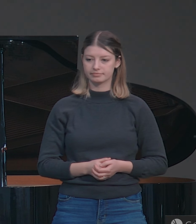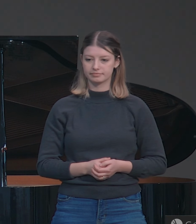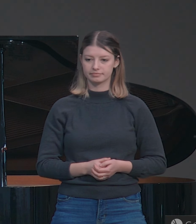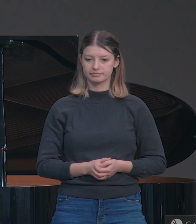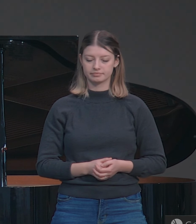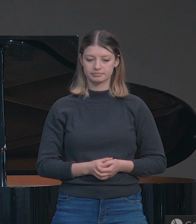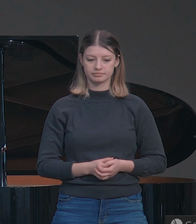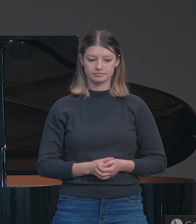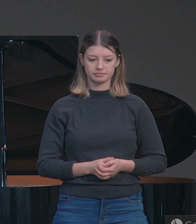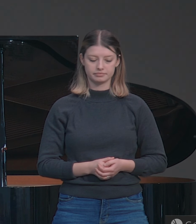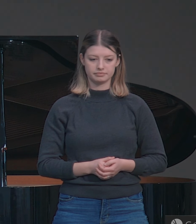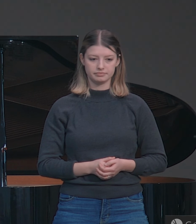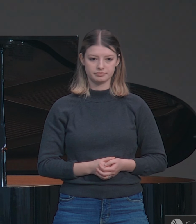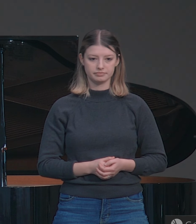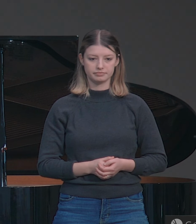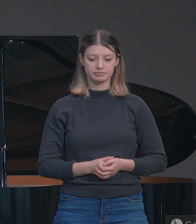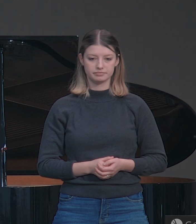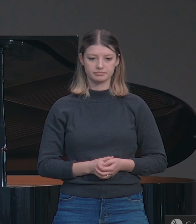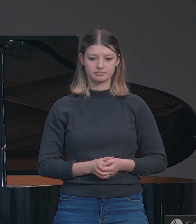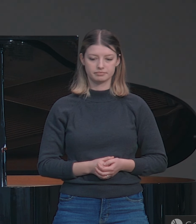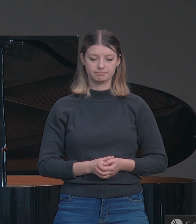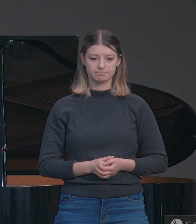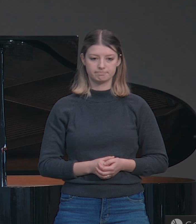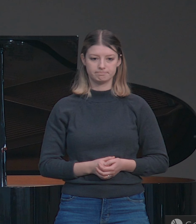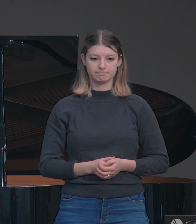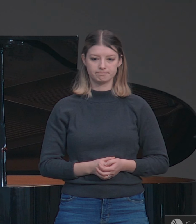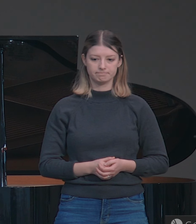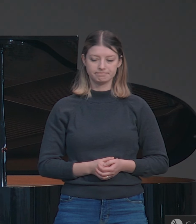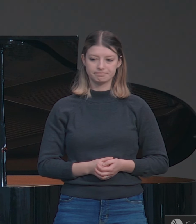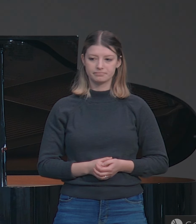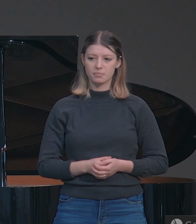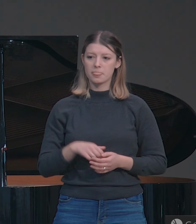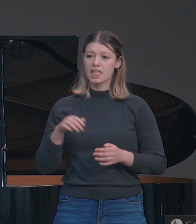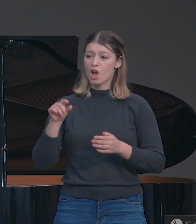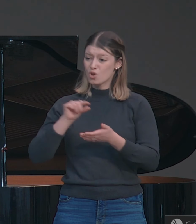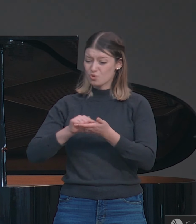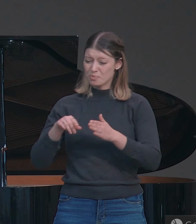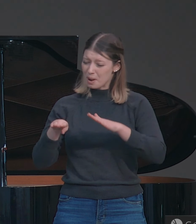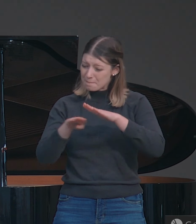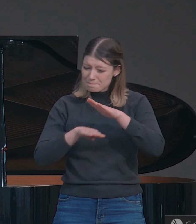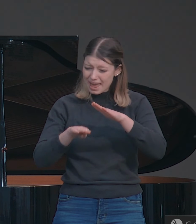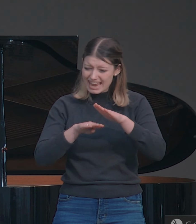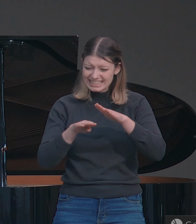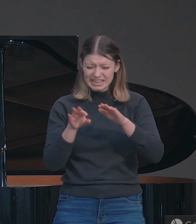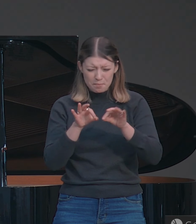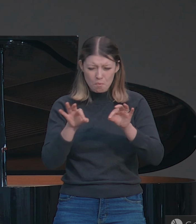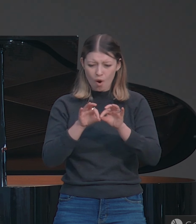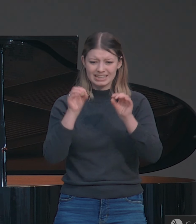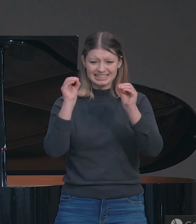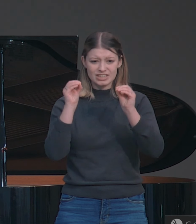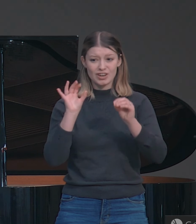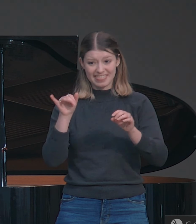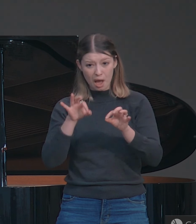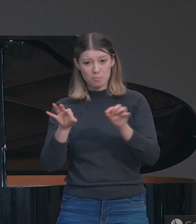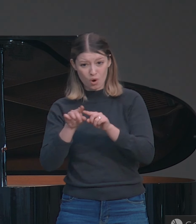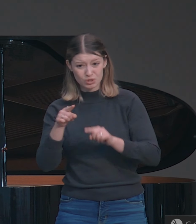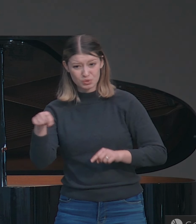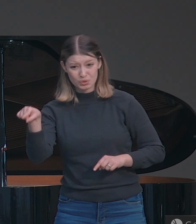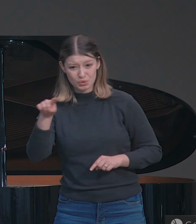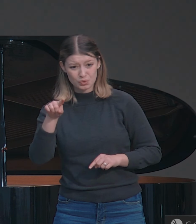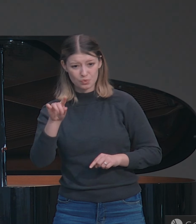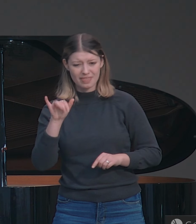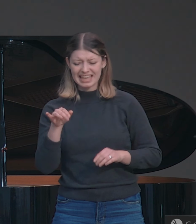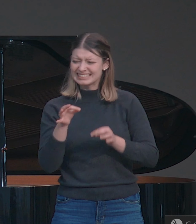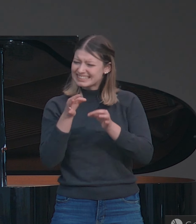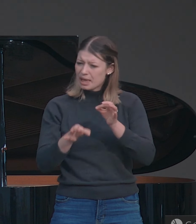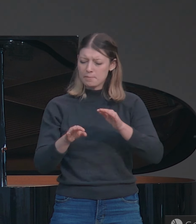Answer this test question. Is the simple teaching of Scripture important to you? Is the simple